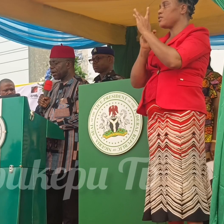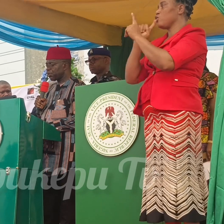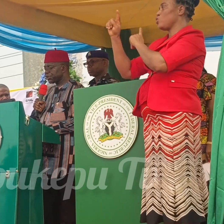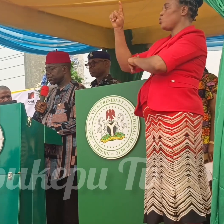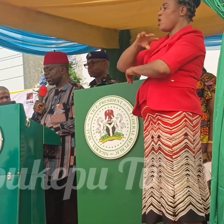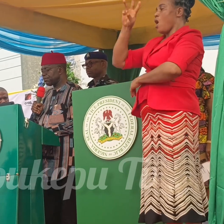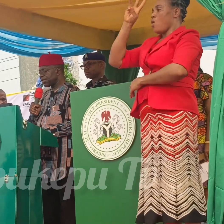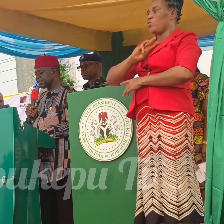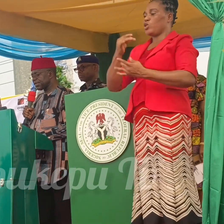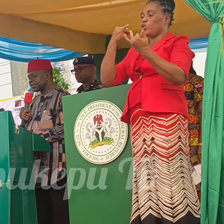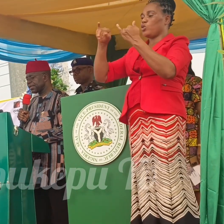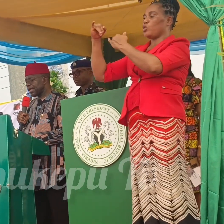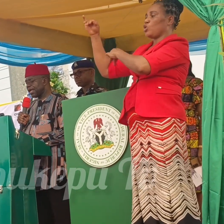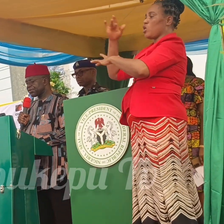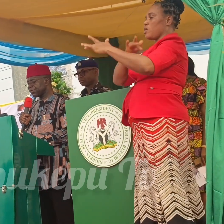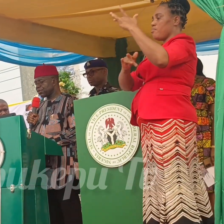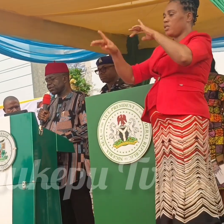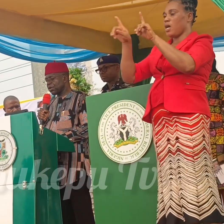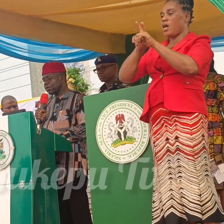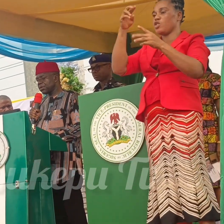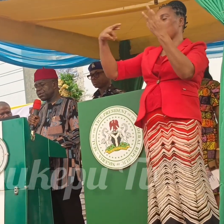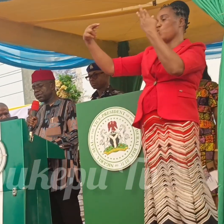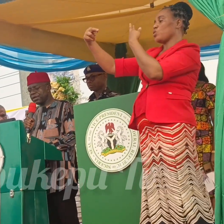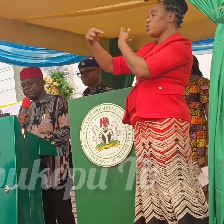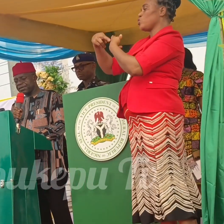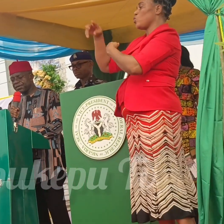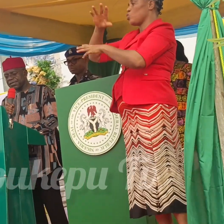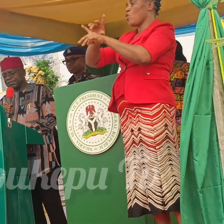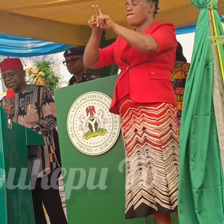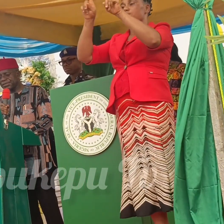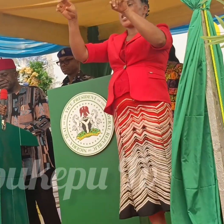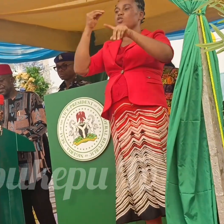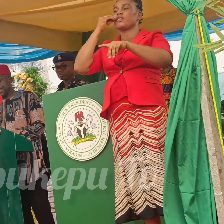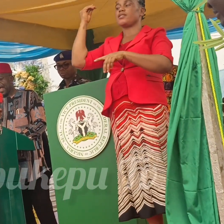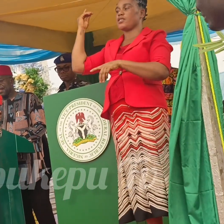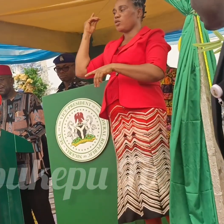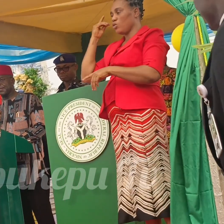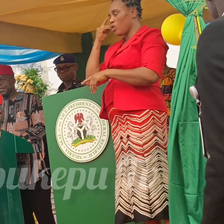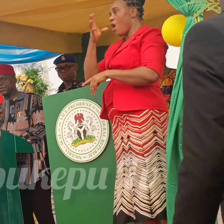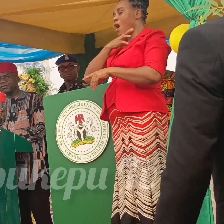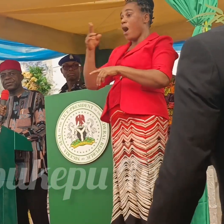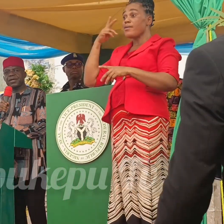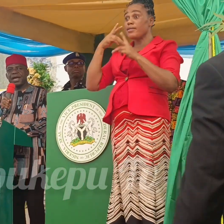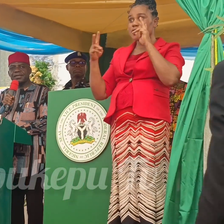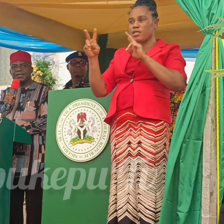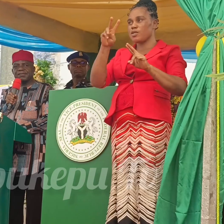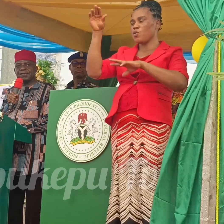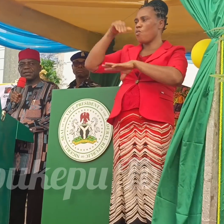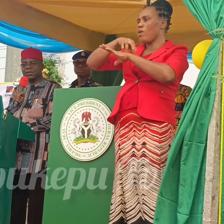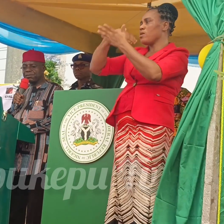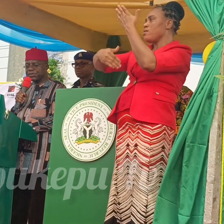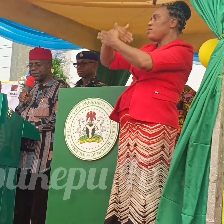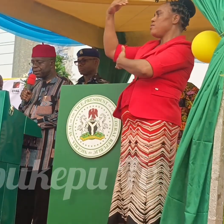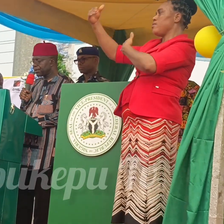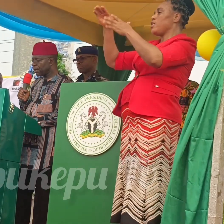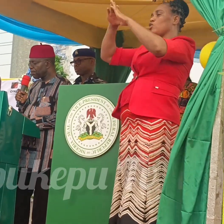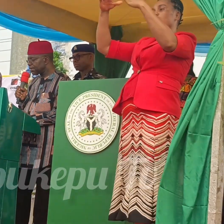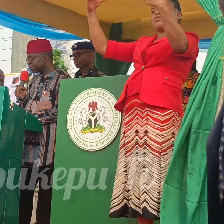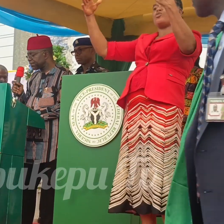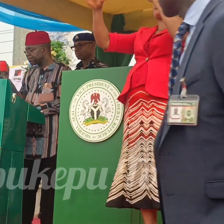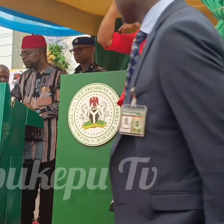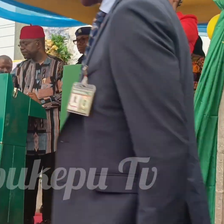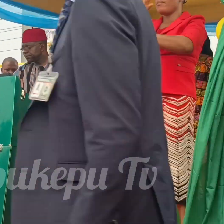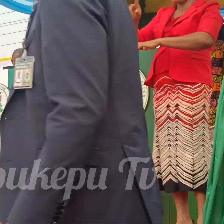I wish you journey mercies as you return to your various destinations, and see you at the next commission. God